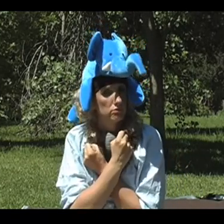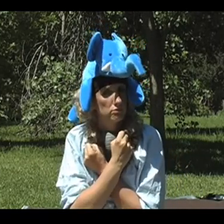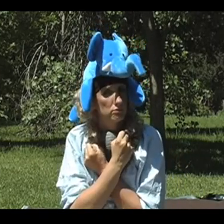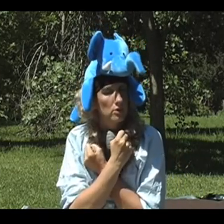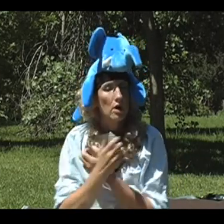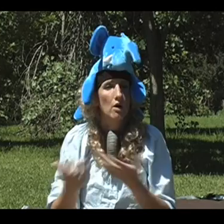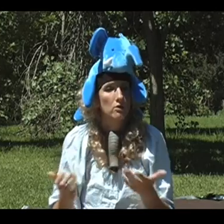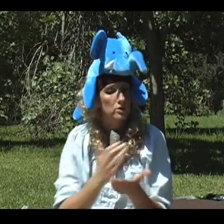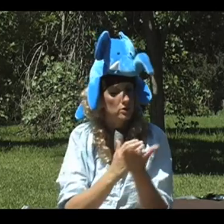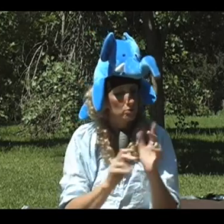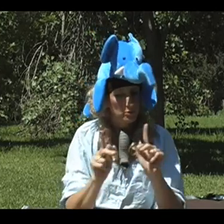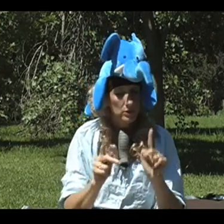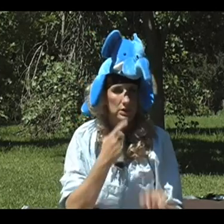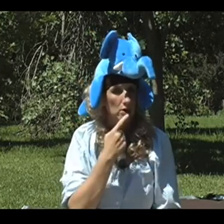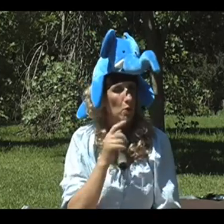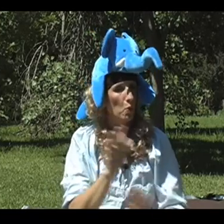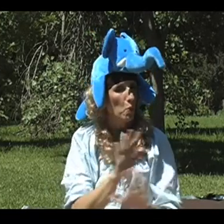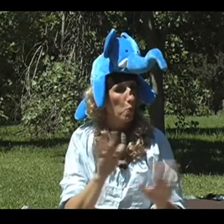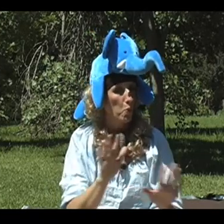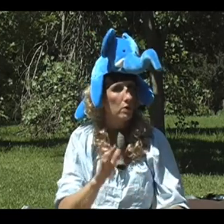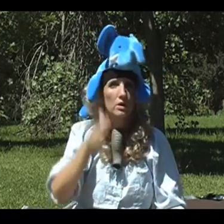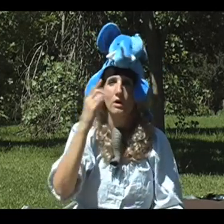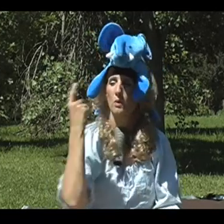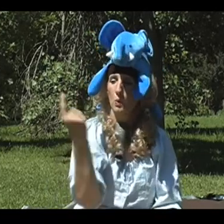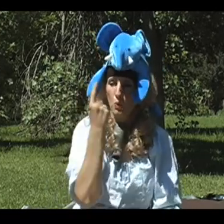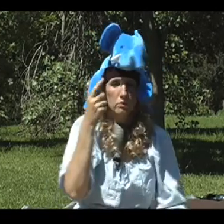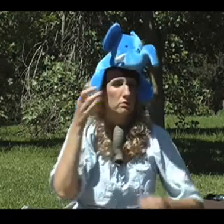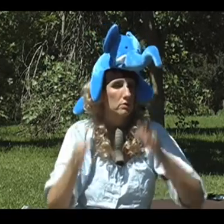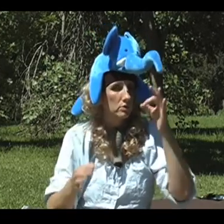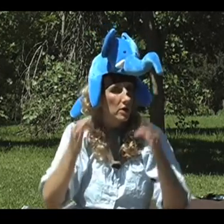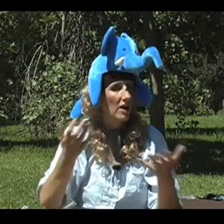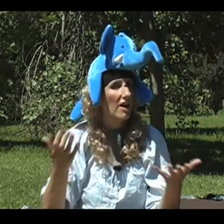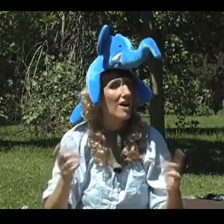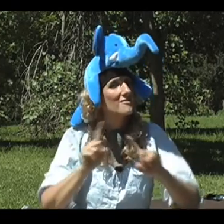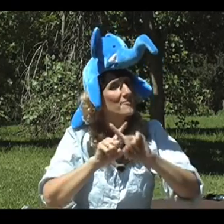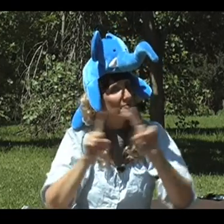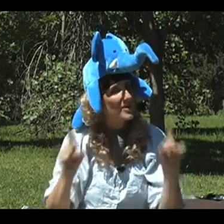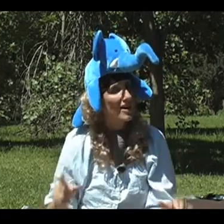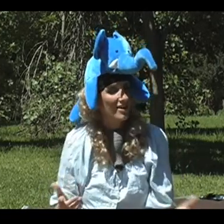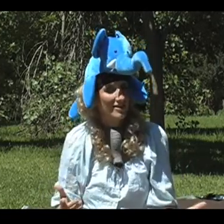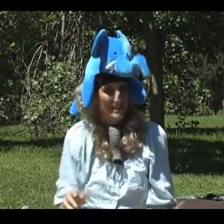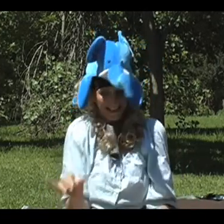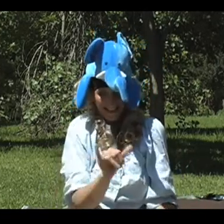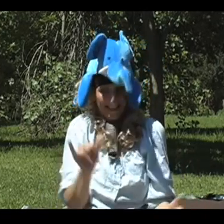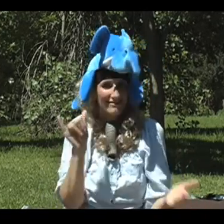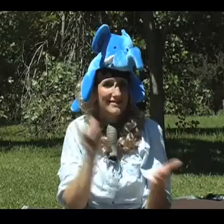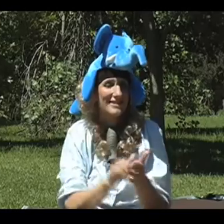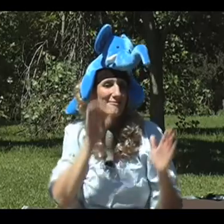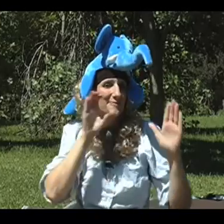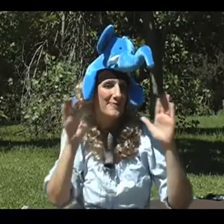love. But some people say, oh no, God is only the judge. But you see, it's the same